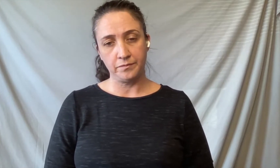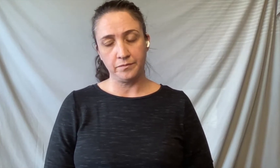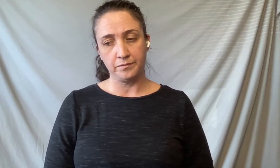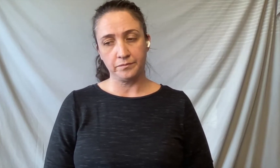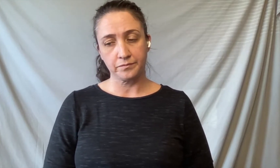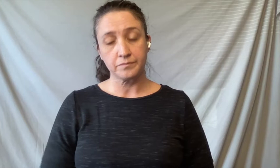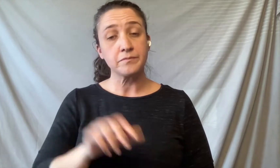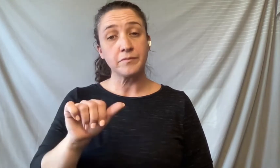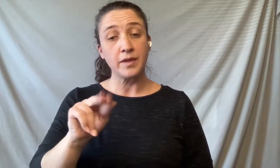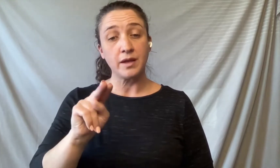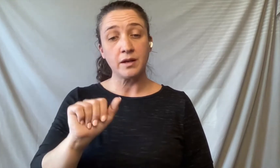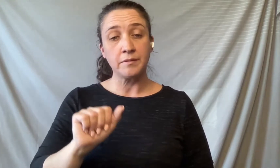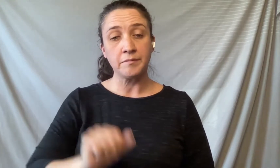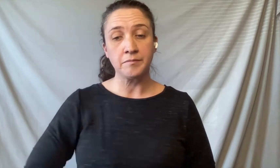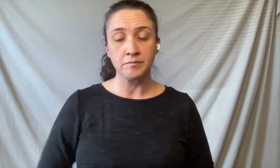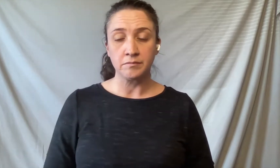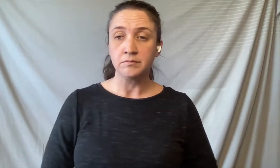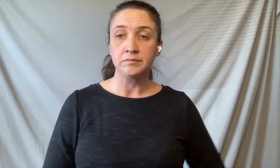Anna.